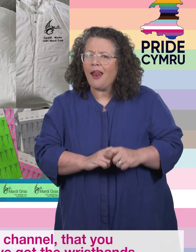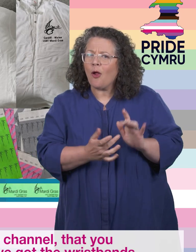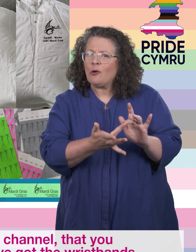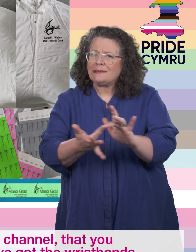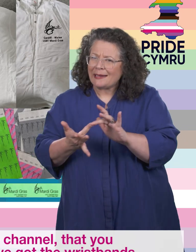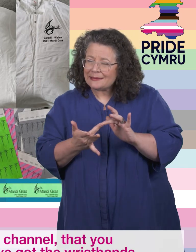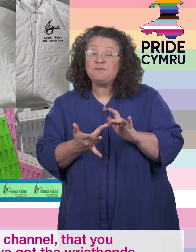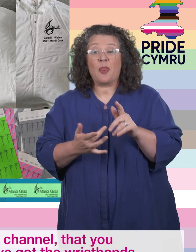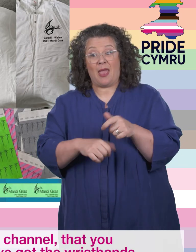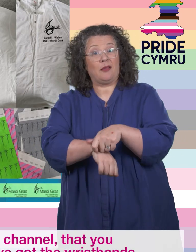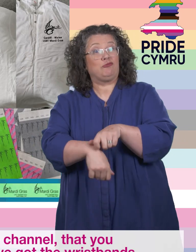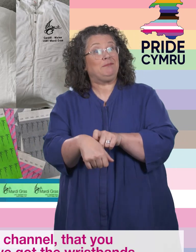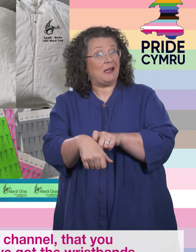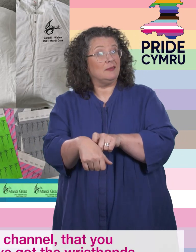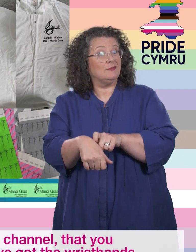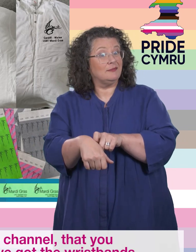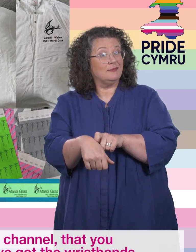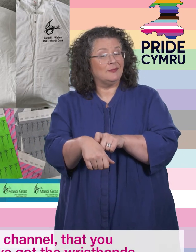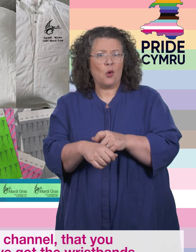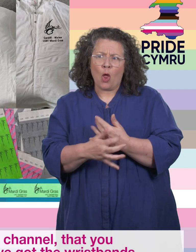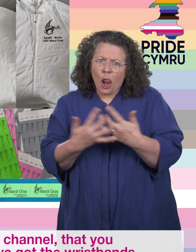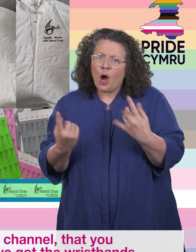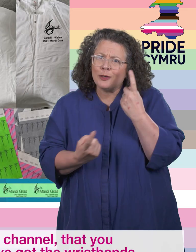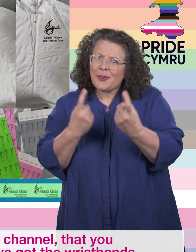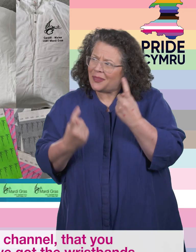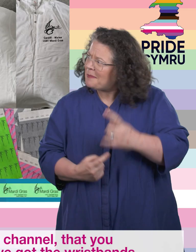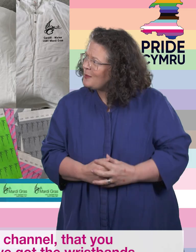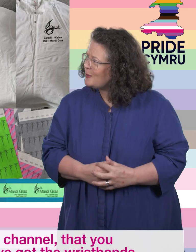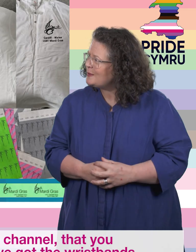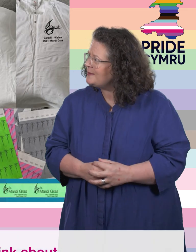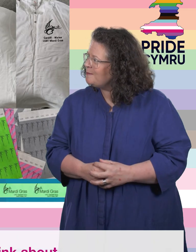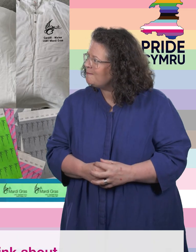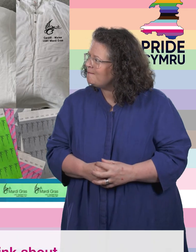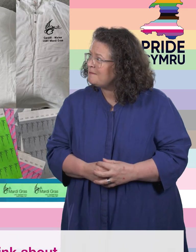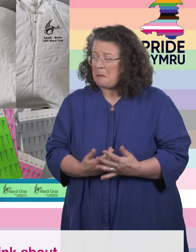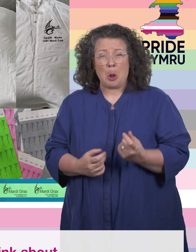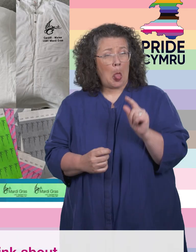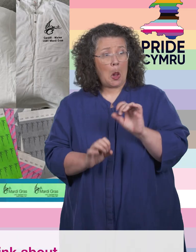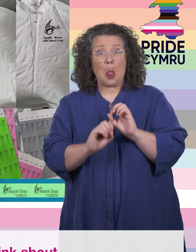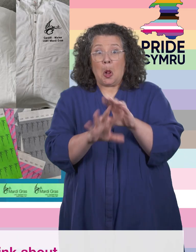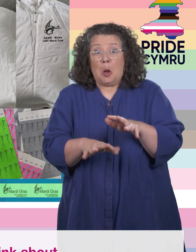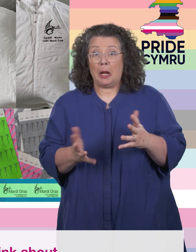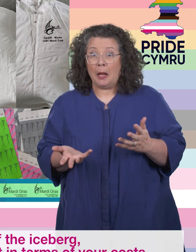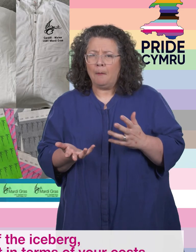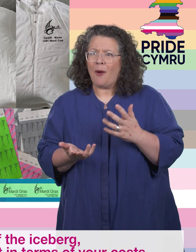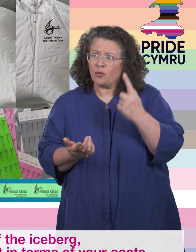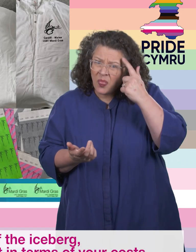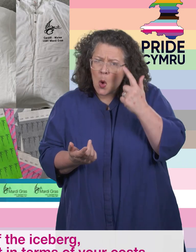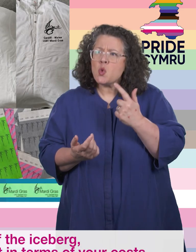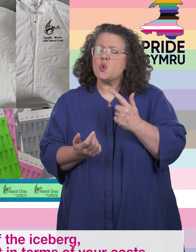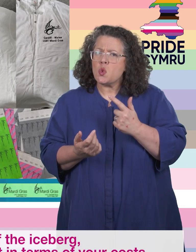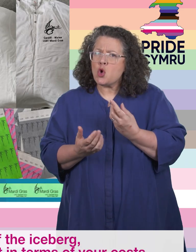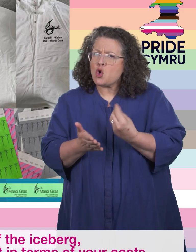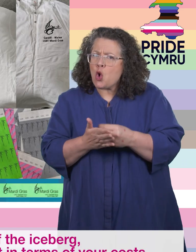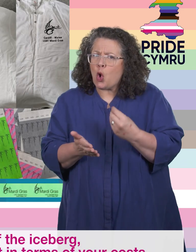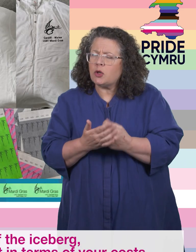channel that you can connect people. And then you've got the wristbands. So there's so much to think about. I mean, this is only